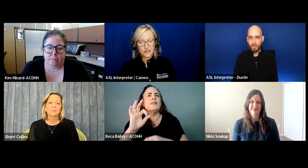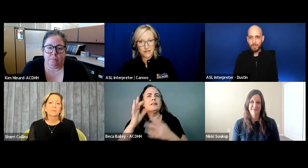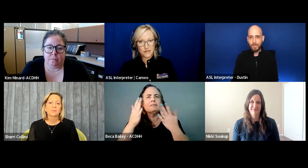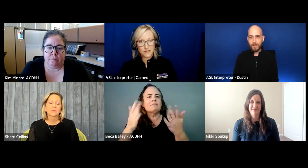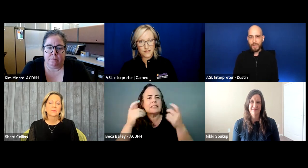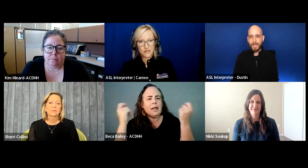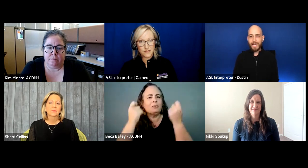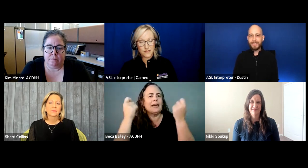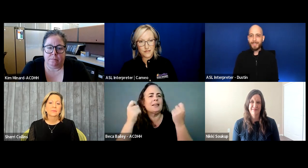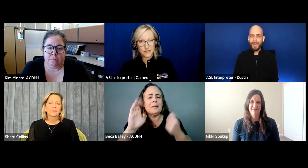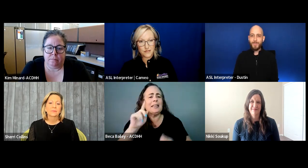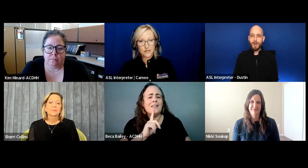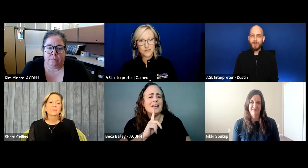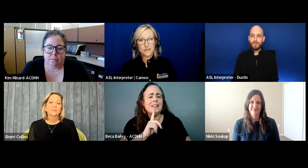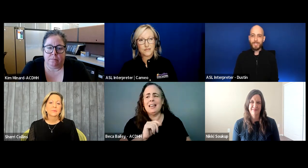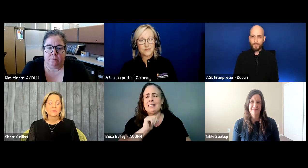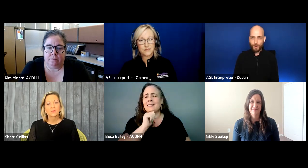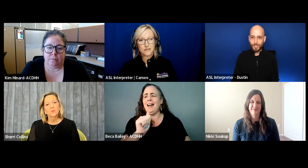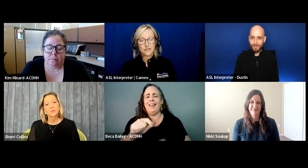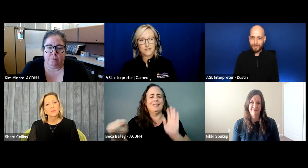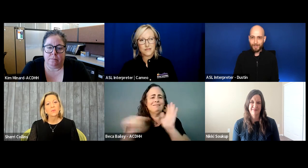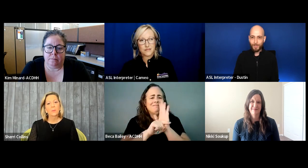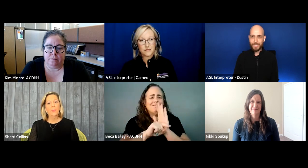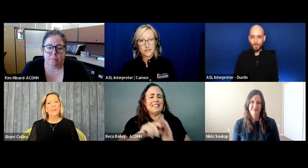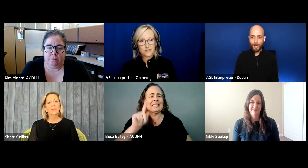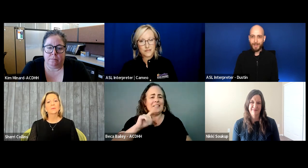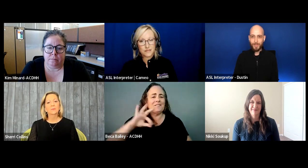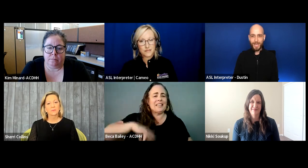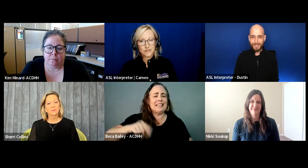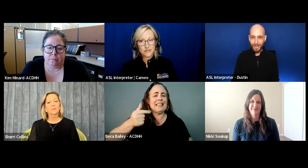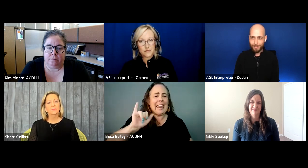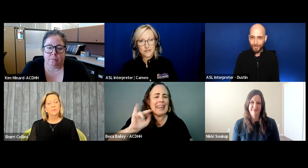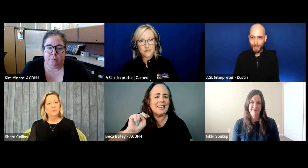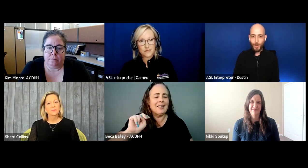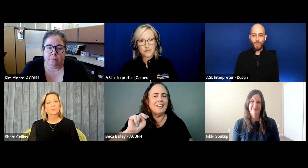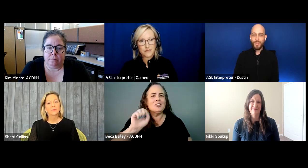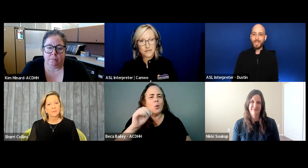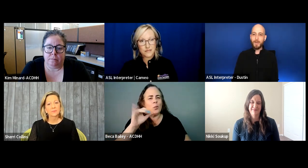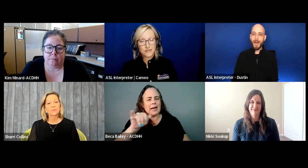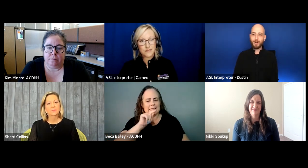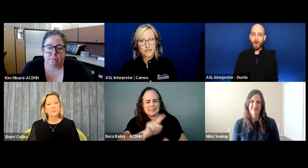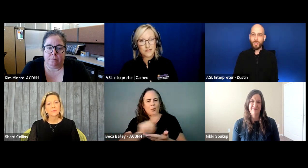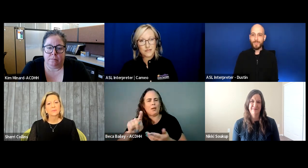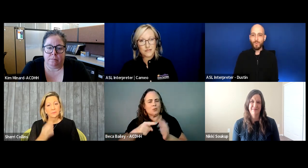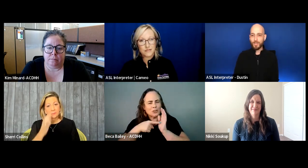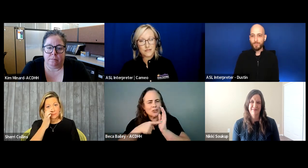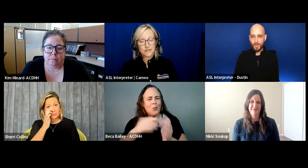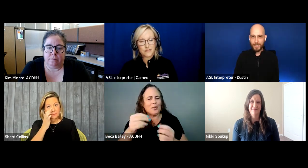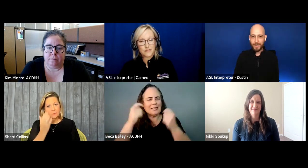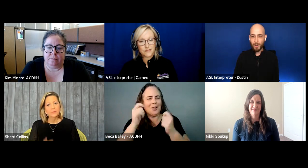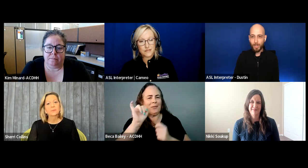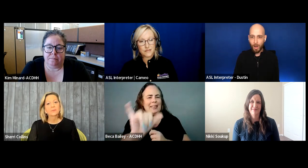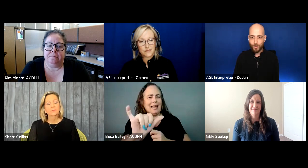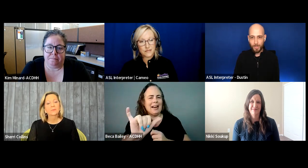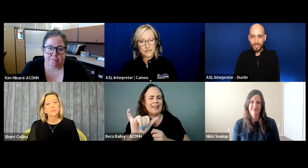levels. It's a time of celebration. We're celebrating being deaf. We're thinking about all of the